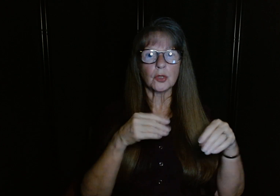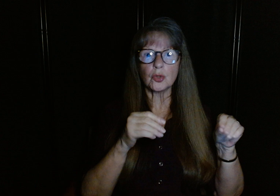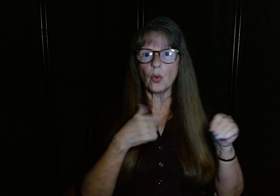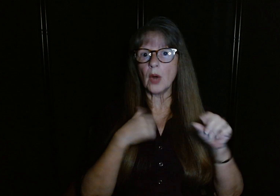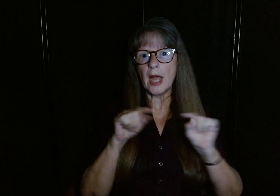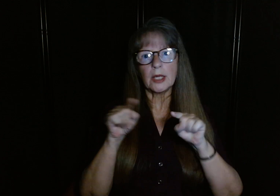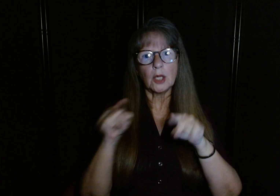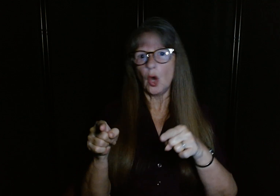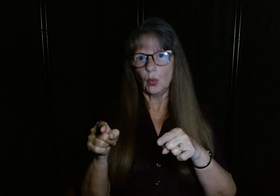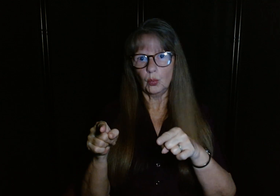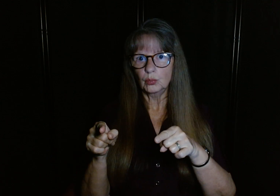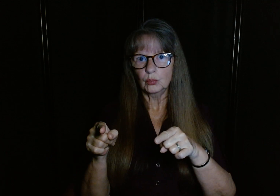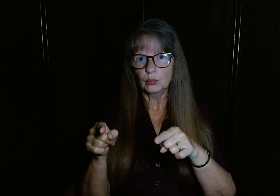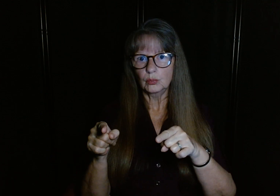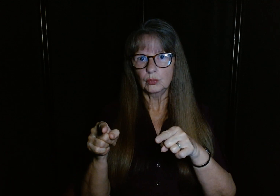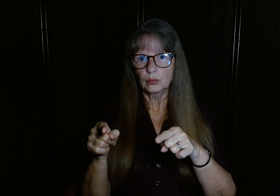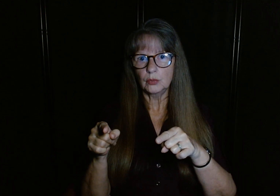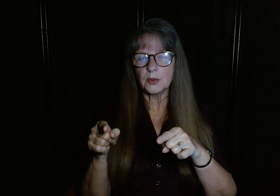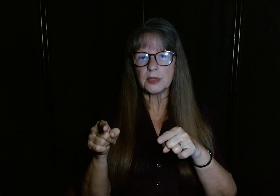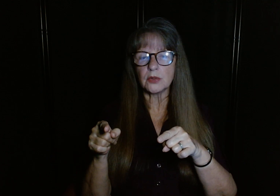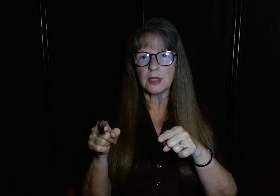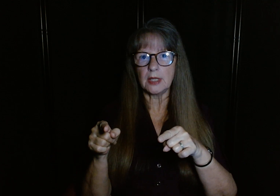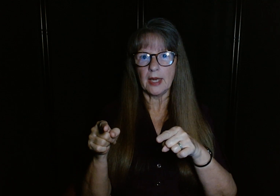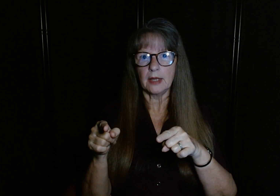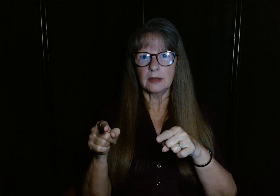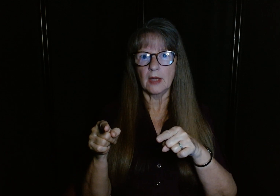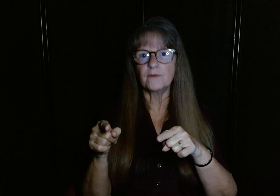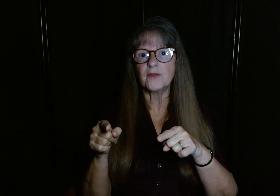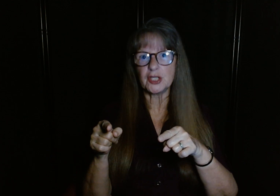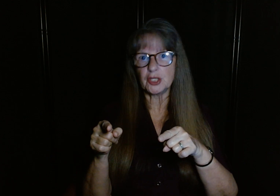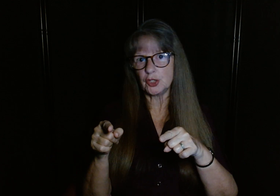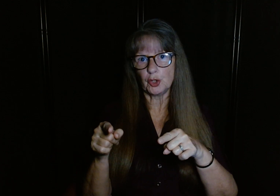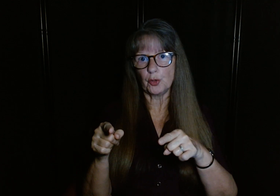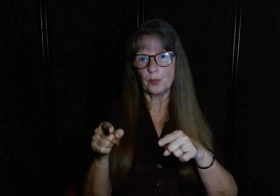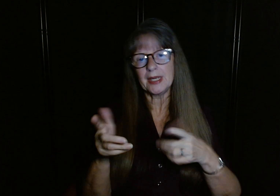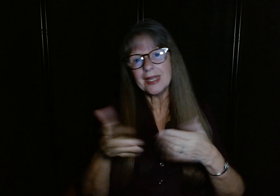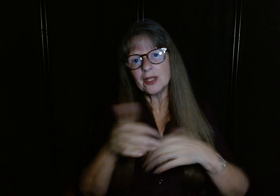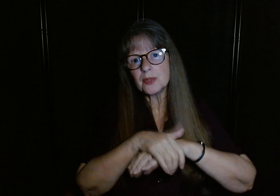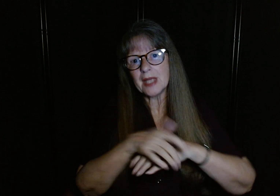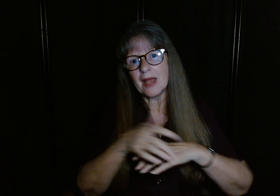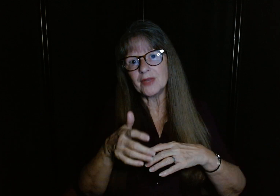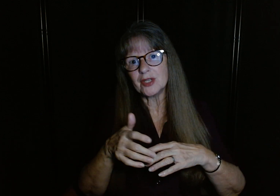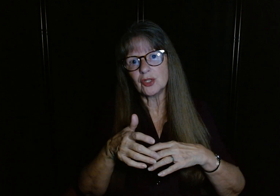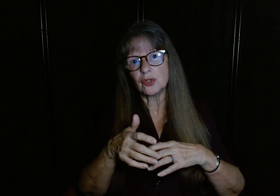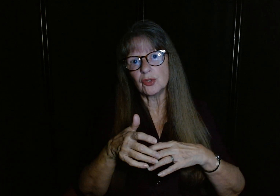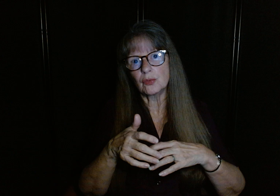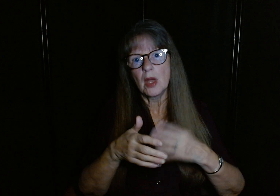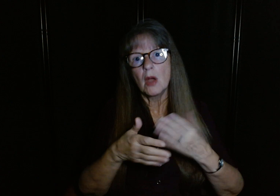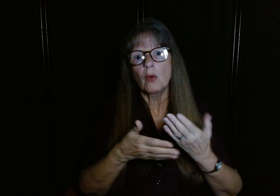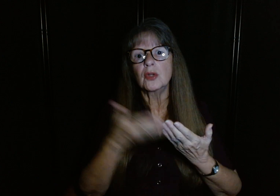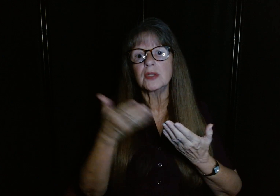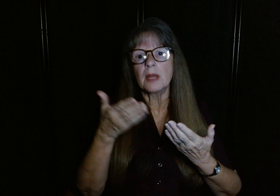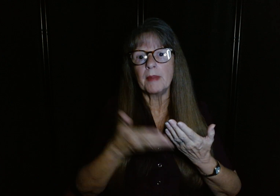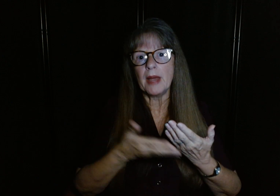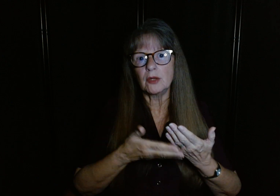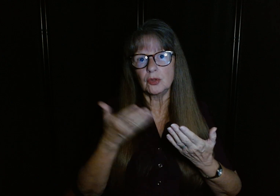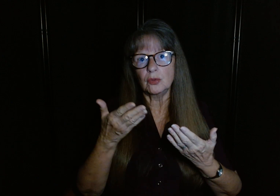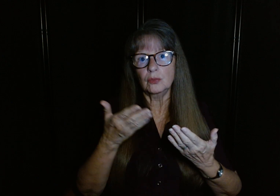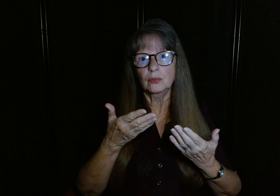store I go. You would still say that. I'm fixin' to. But in English, you would say I'm fixin' to. Or you could say I'm about to.